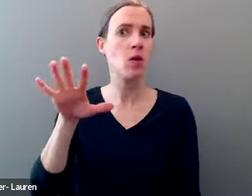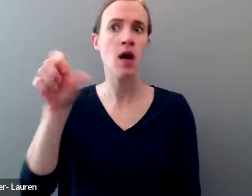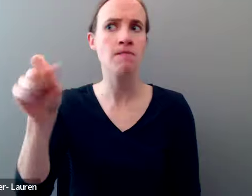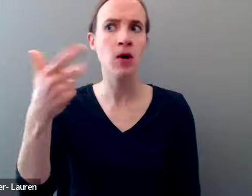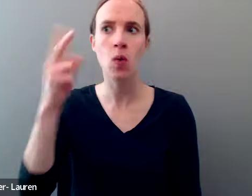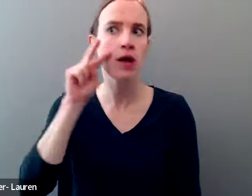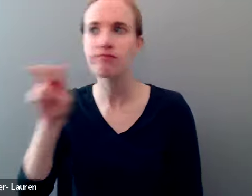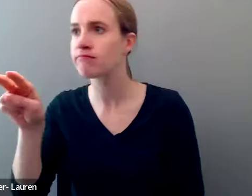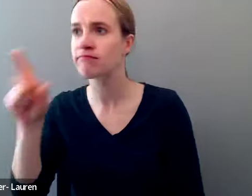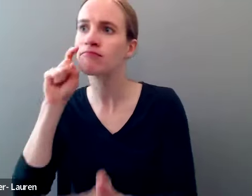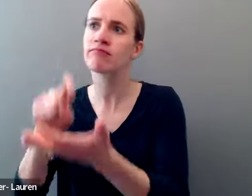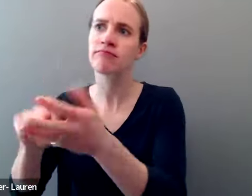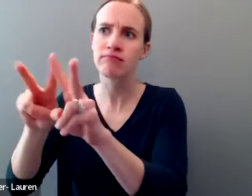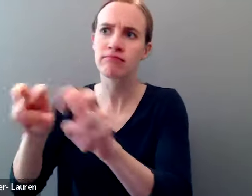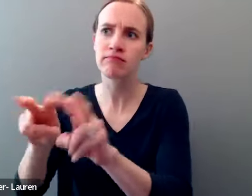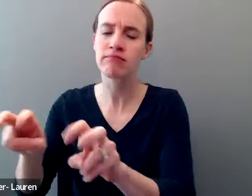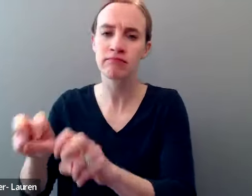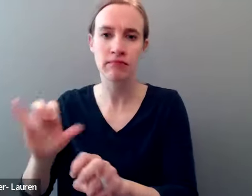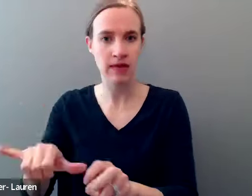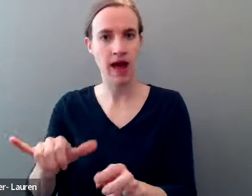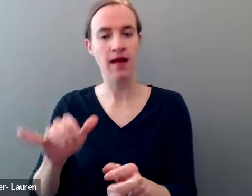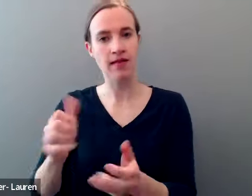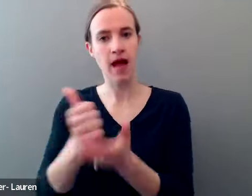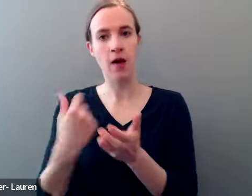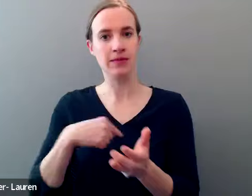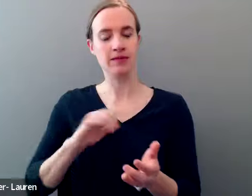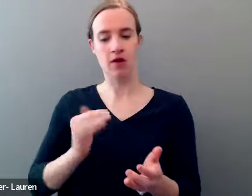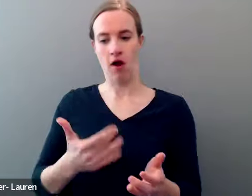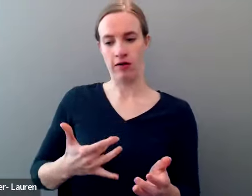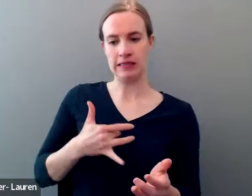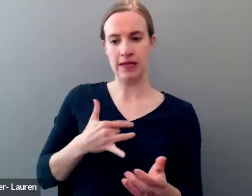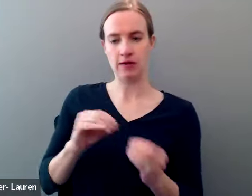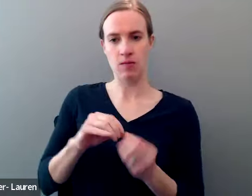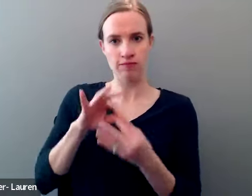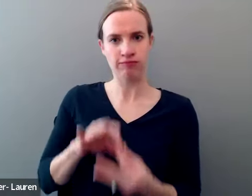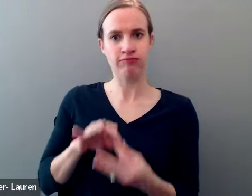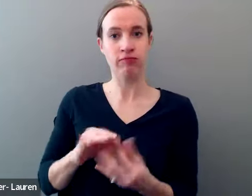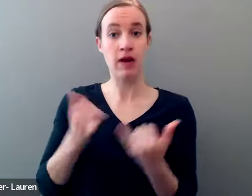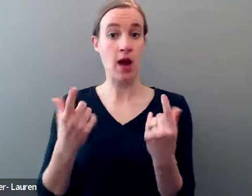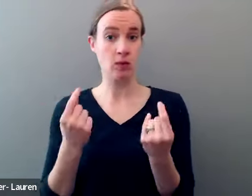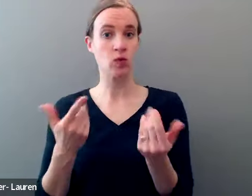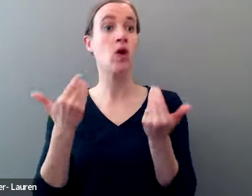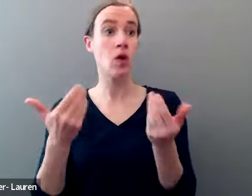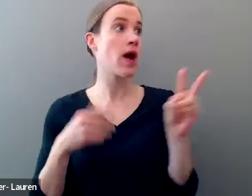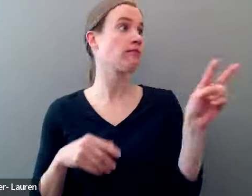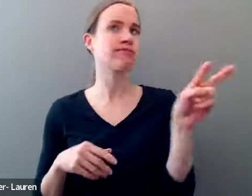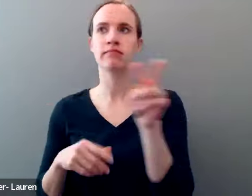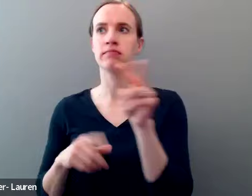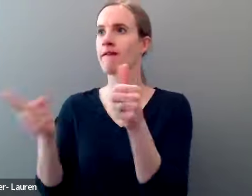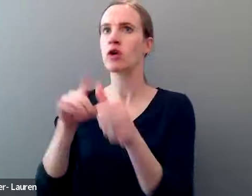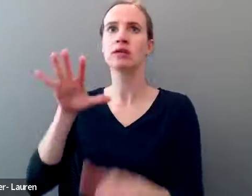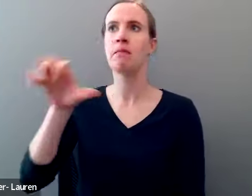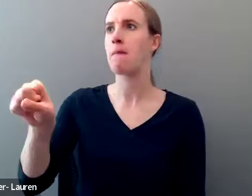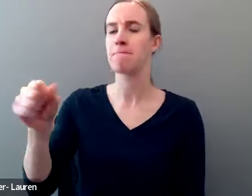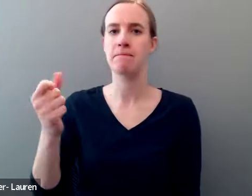online and bringing us into our awareness. So wherever you are right now, look around and notice what's the first thing that catches your eye.